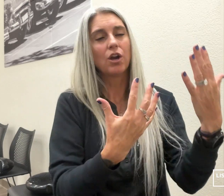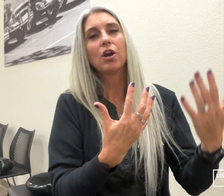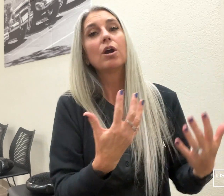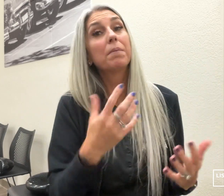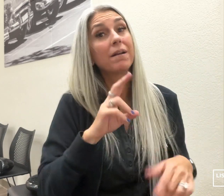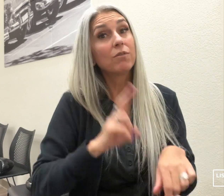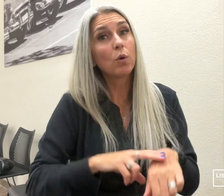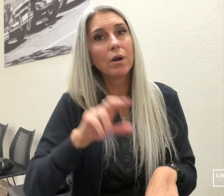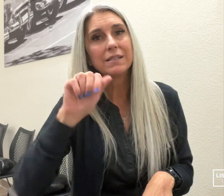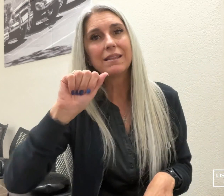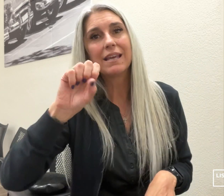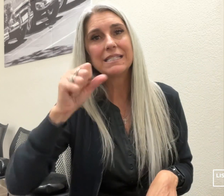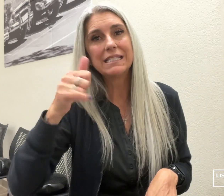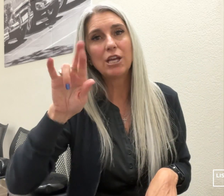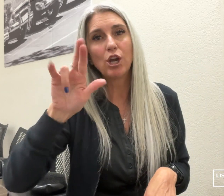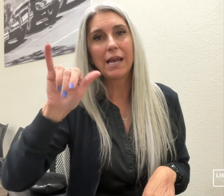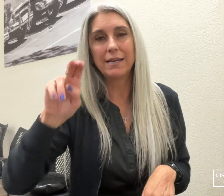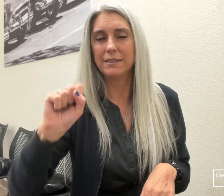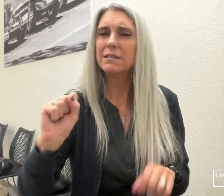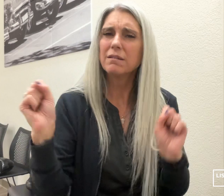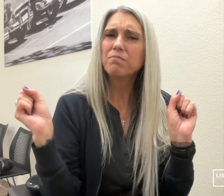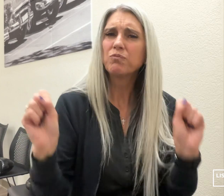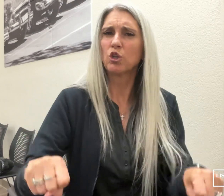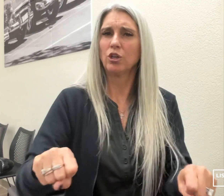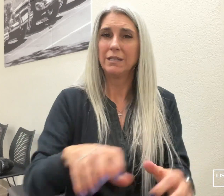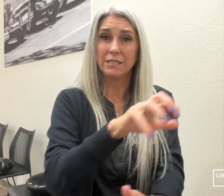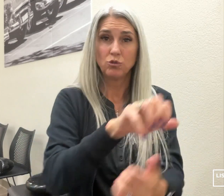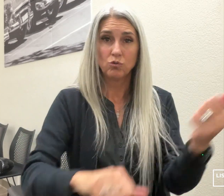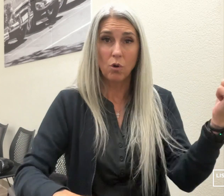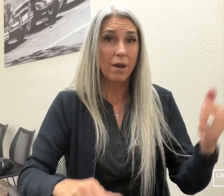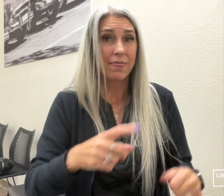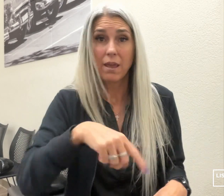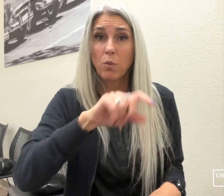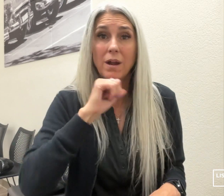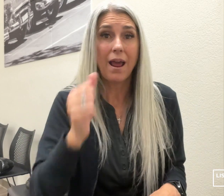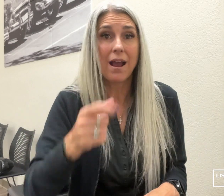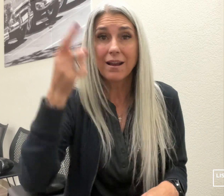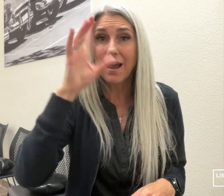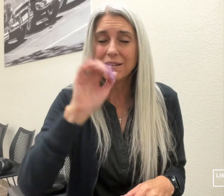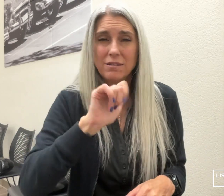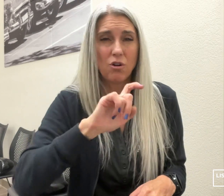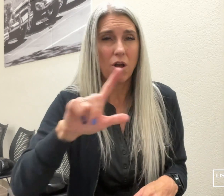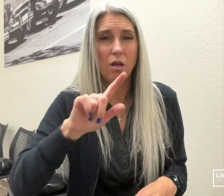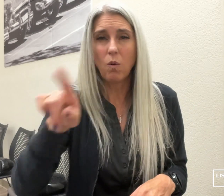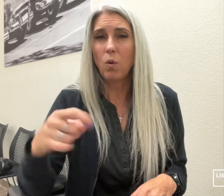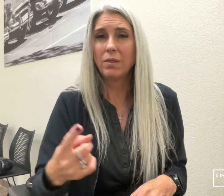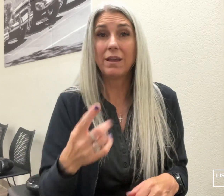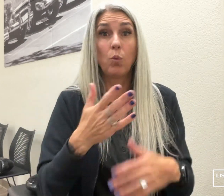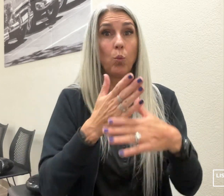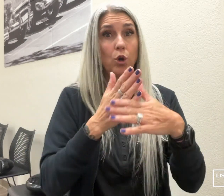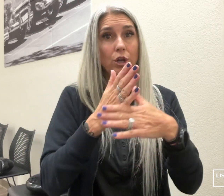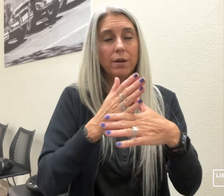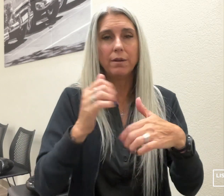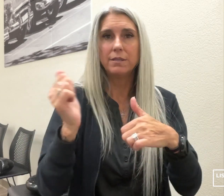course, the Assyrians could destroy them. They were not gods at all, only idols of wood and